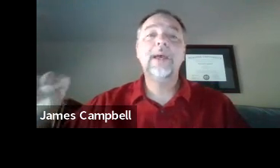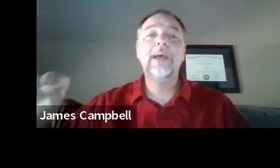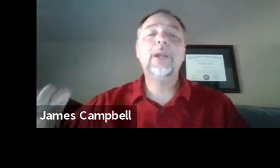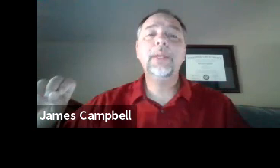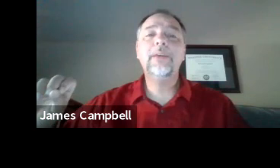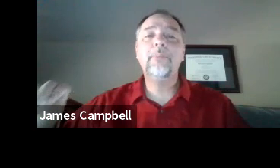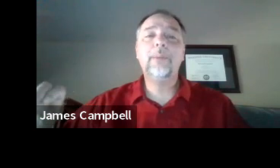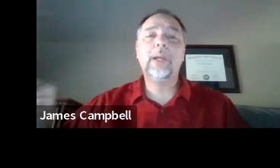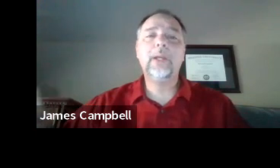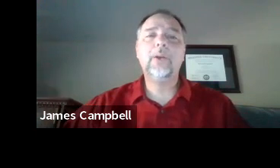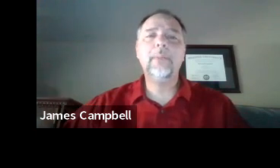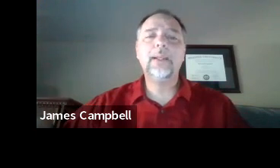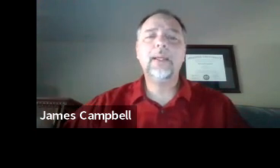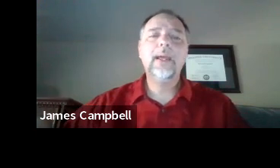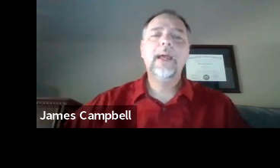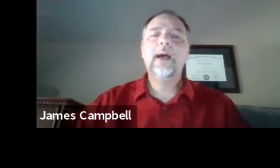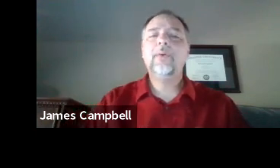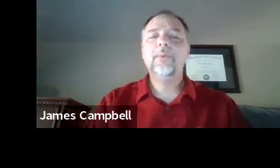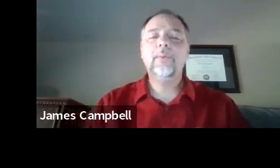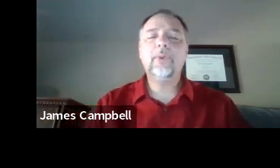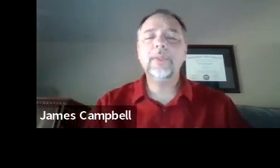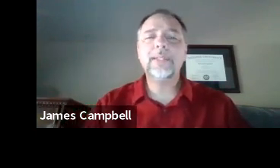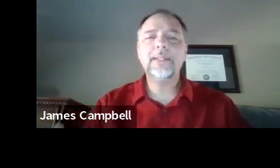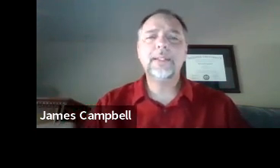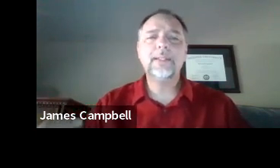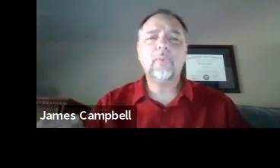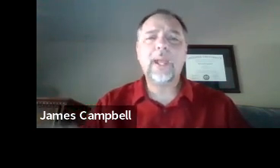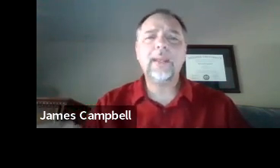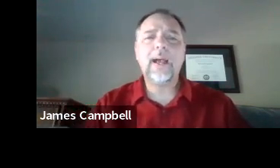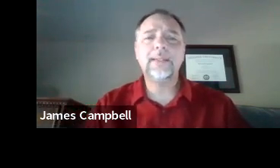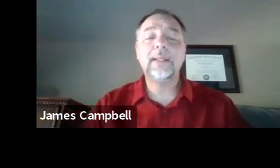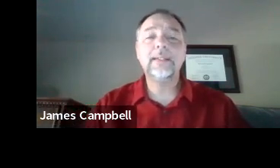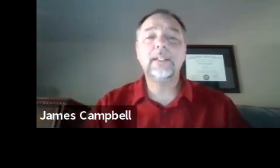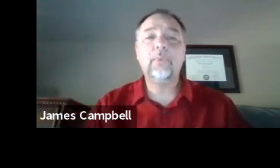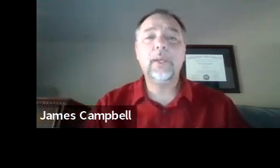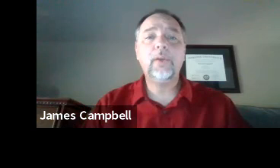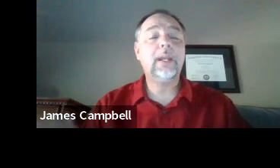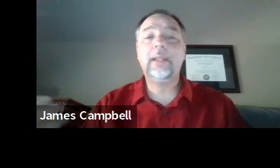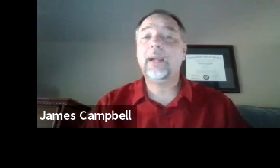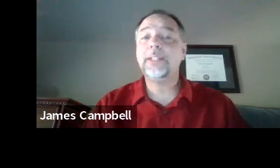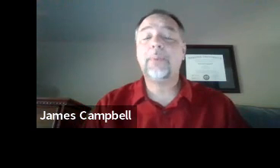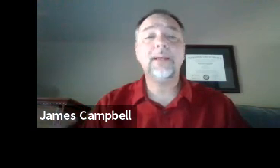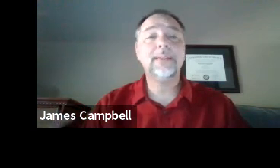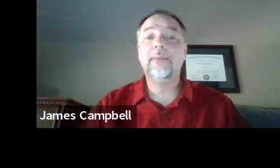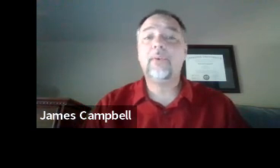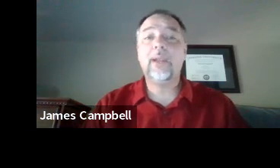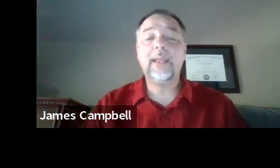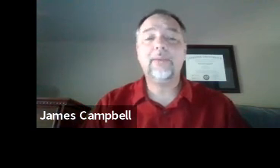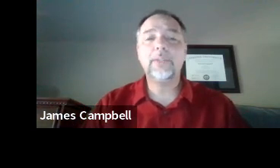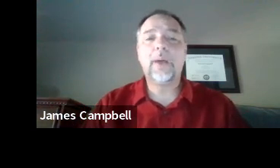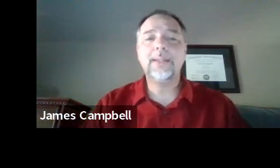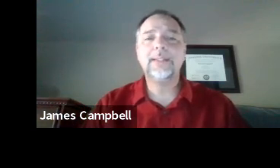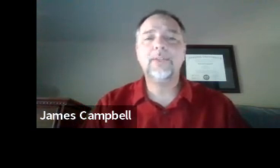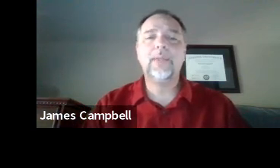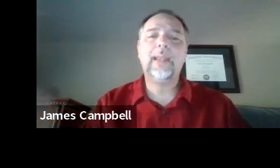has primitive memory. Your amygdala, through the senses, recognizes things as familiar and either has positive or